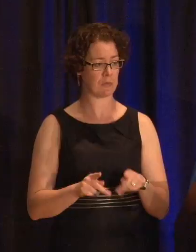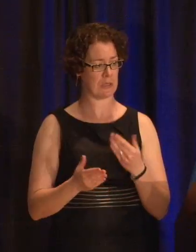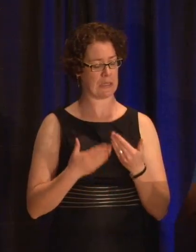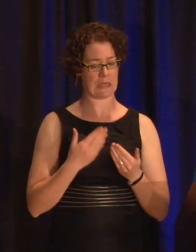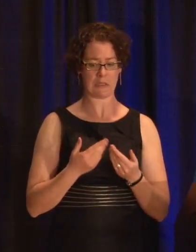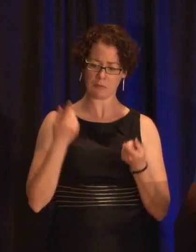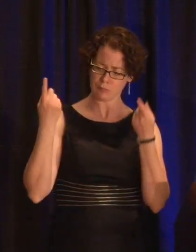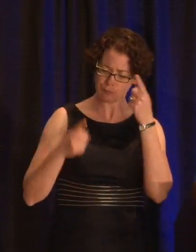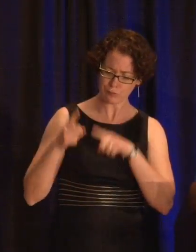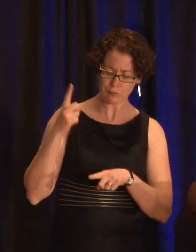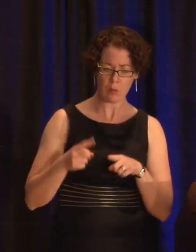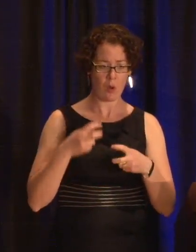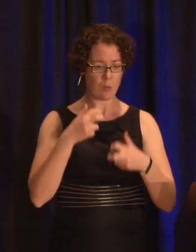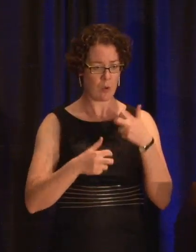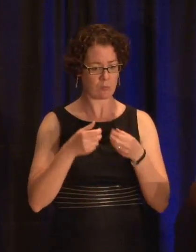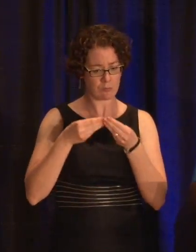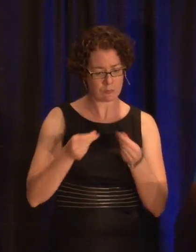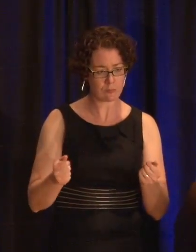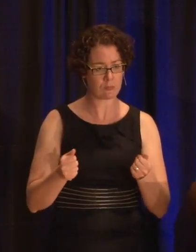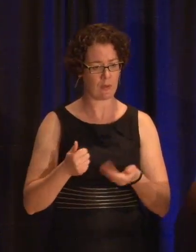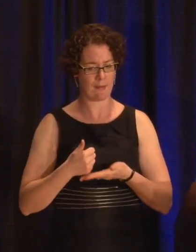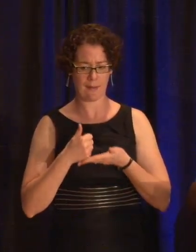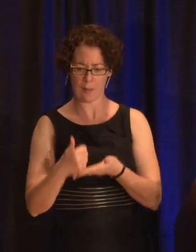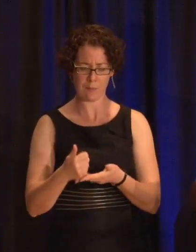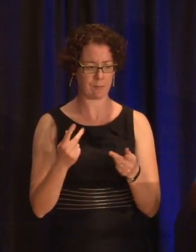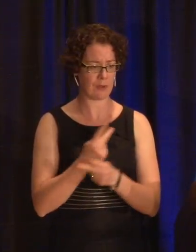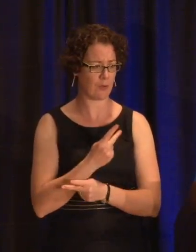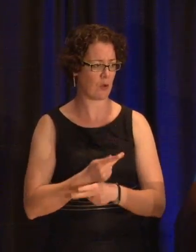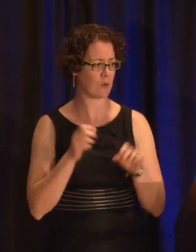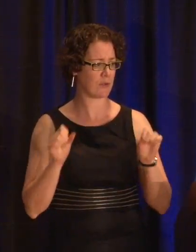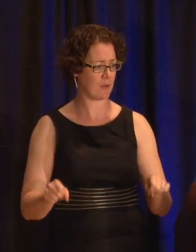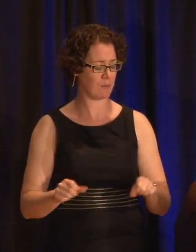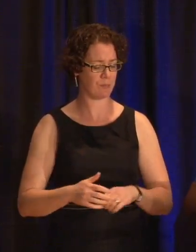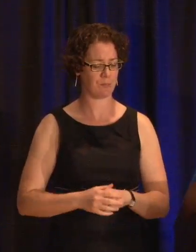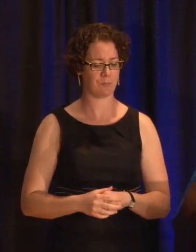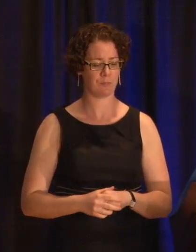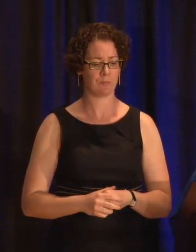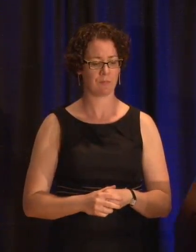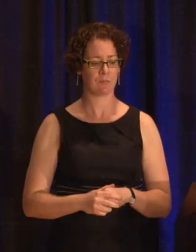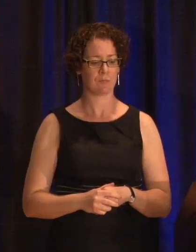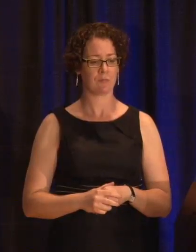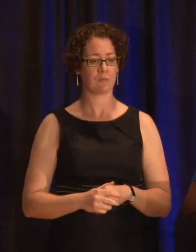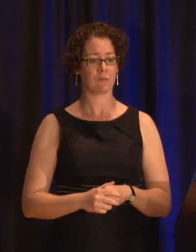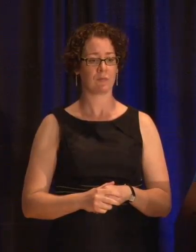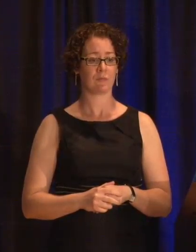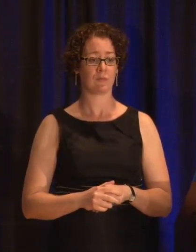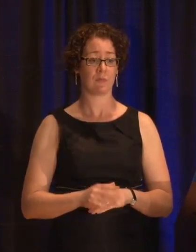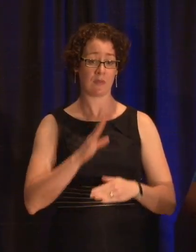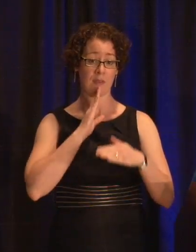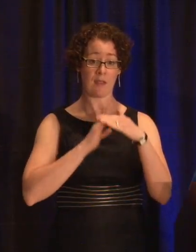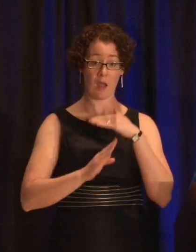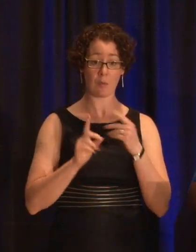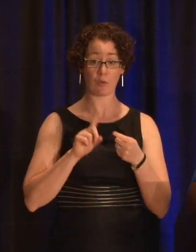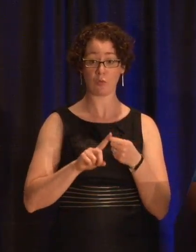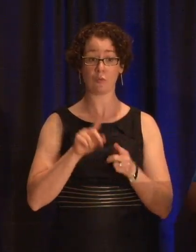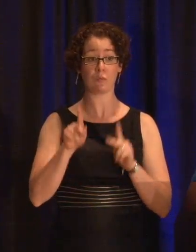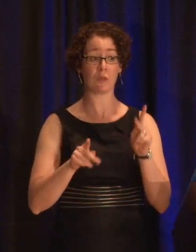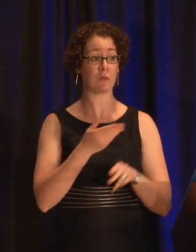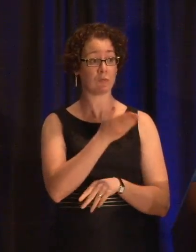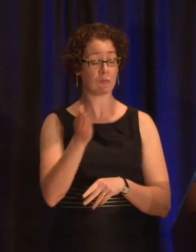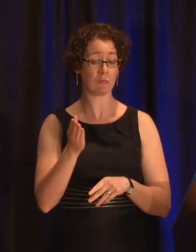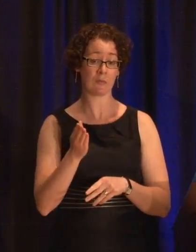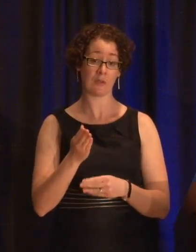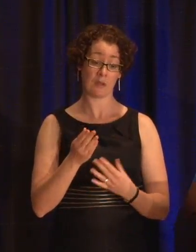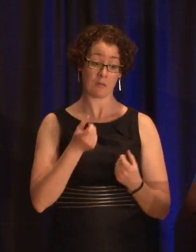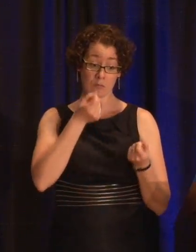each other's problems and help each other solve them. Be humble towards your fellow people, for a little